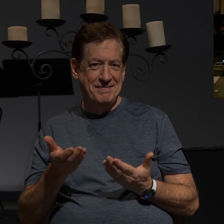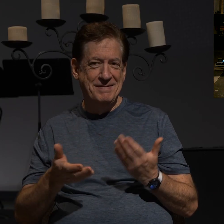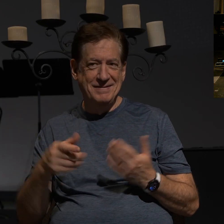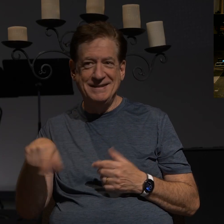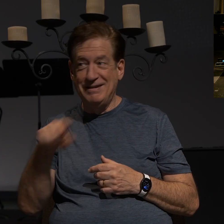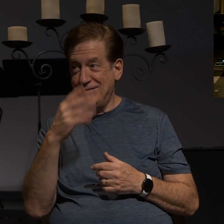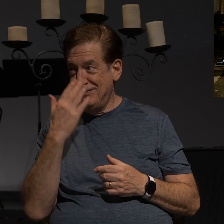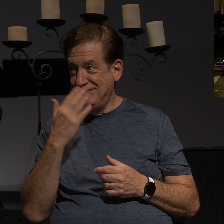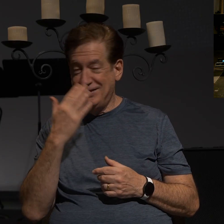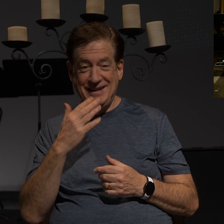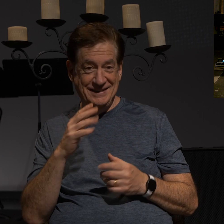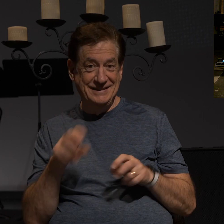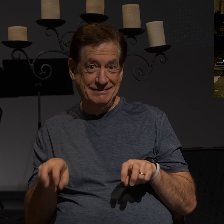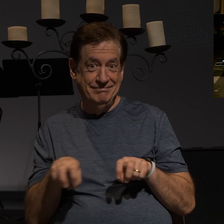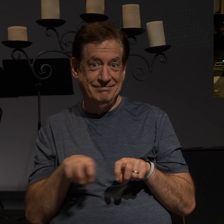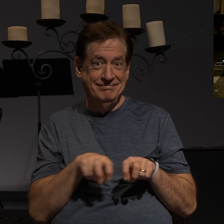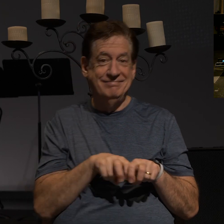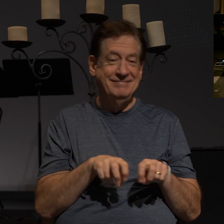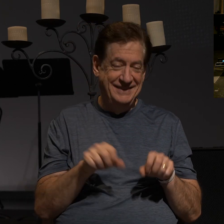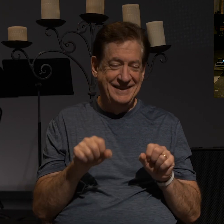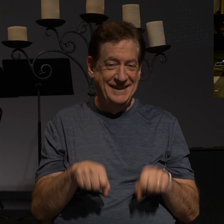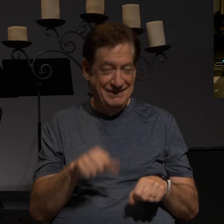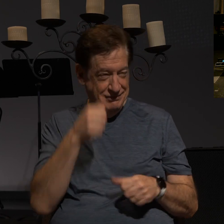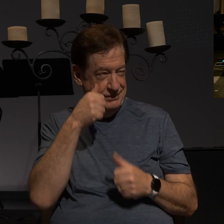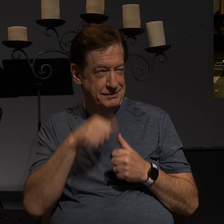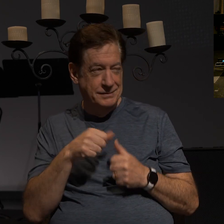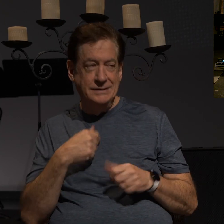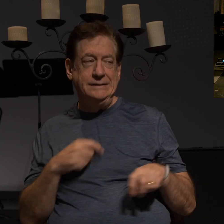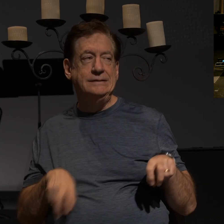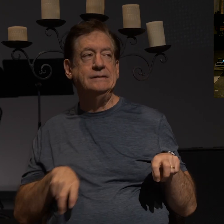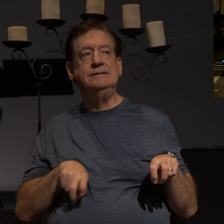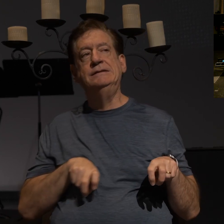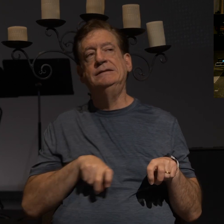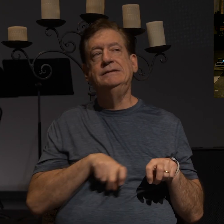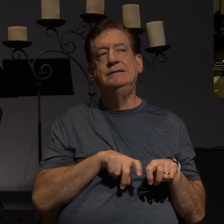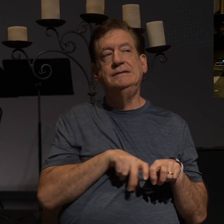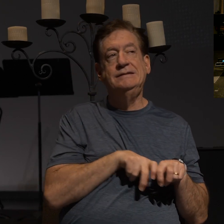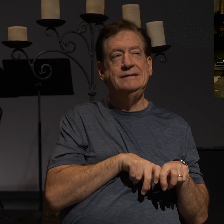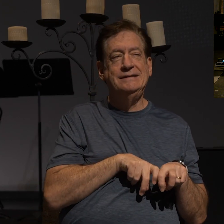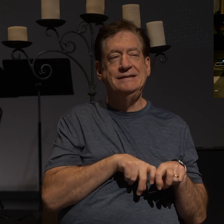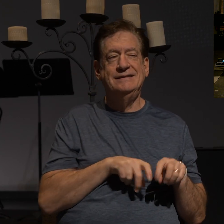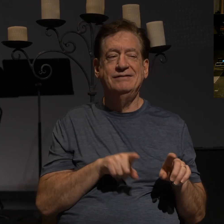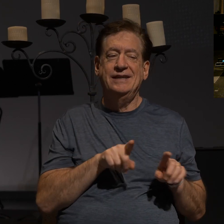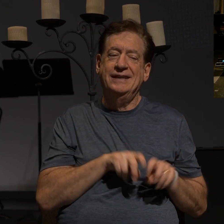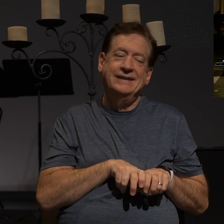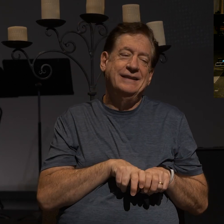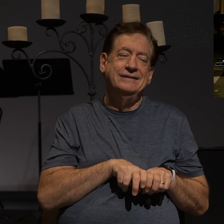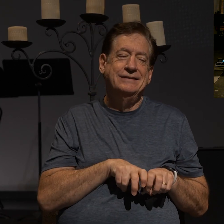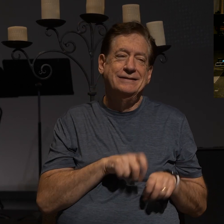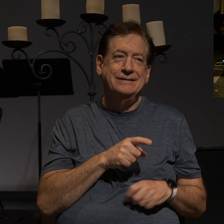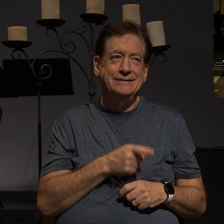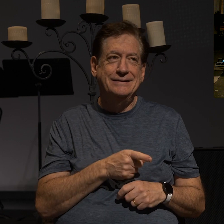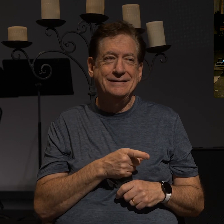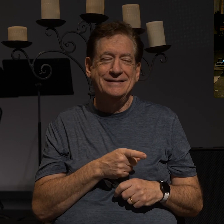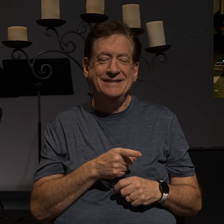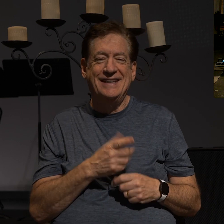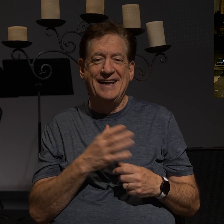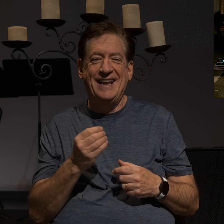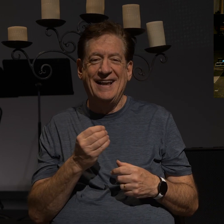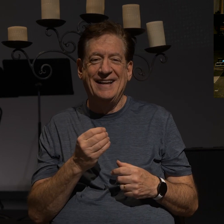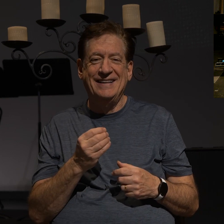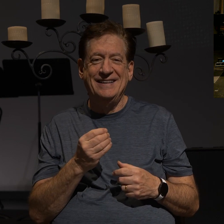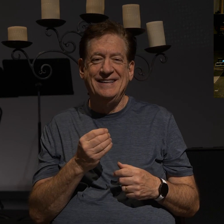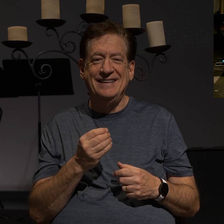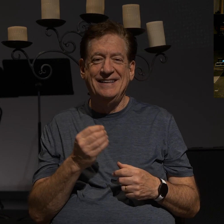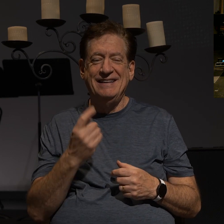people in the front seat as you wanted to. And she said, "Do you remember? I would scoot all the way over and sit right next to you. And it looked